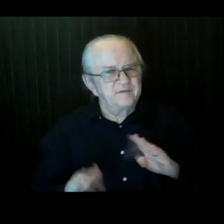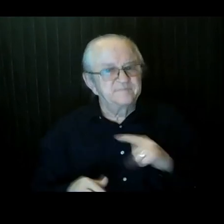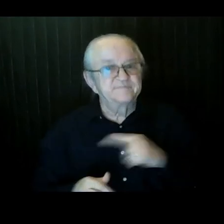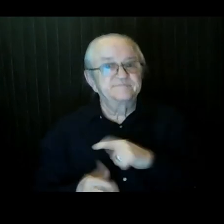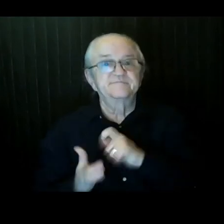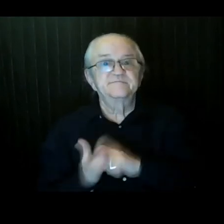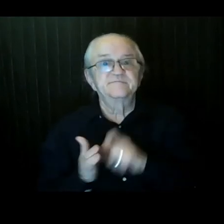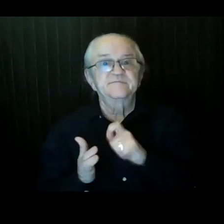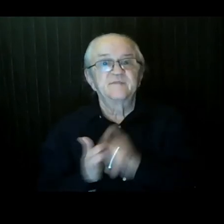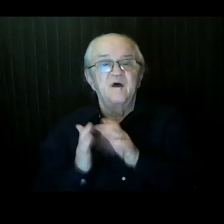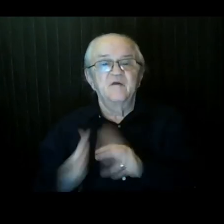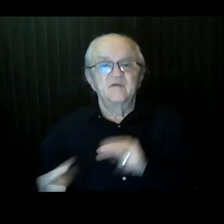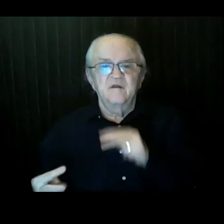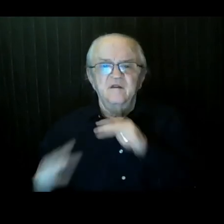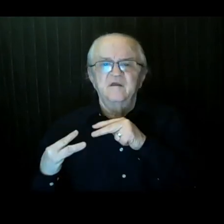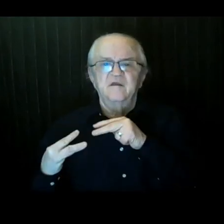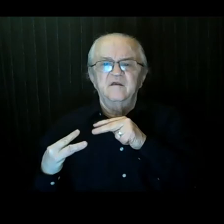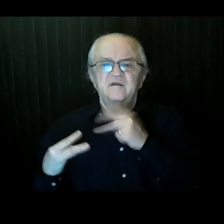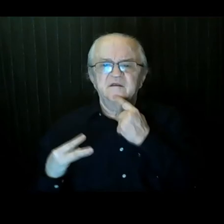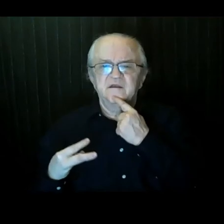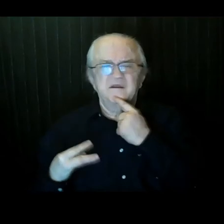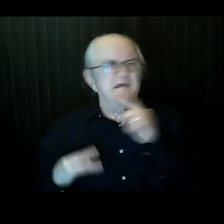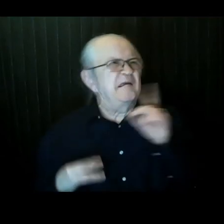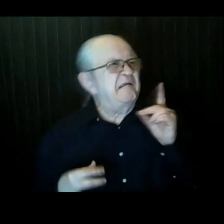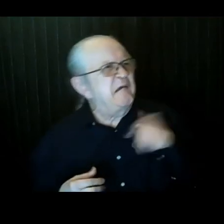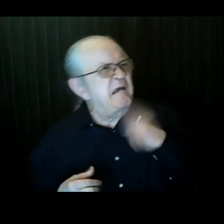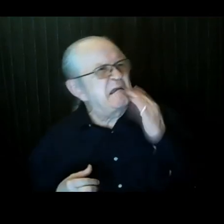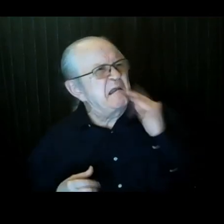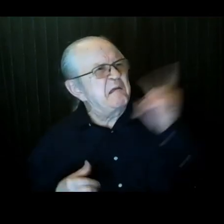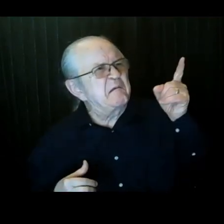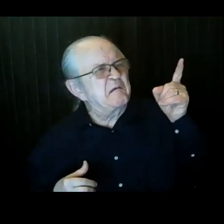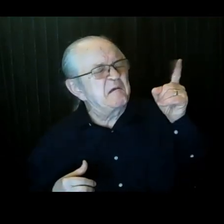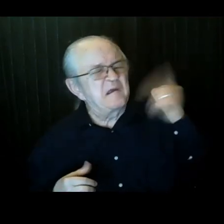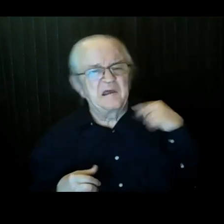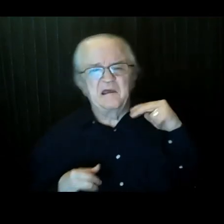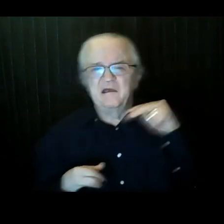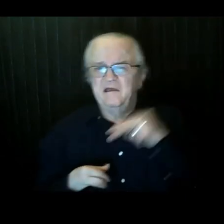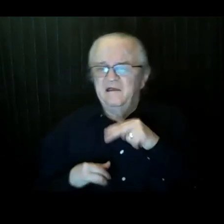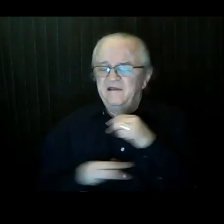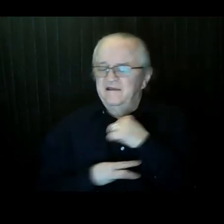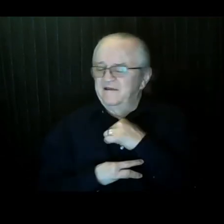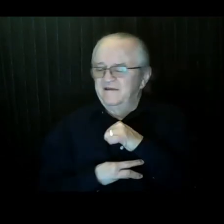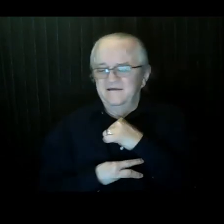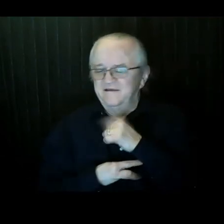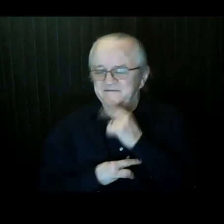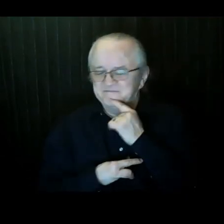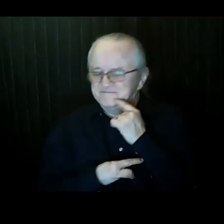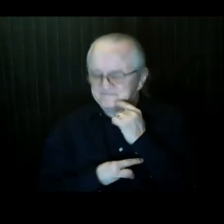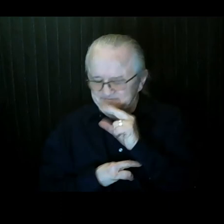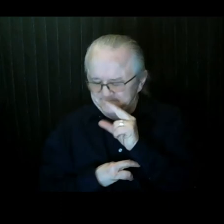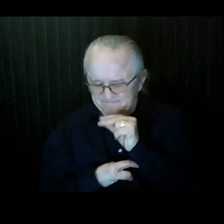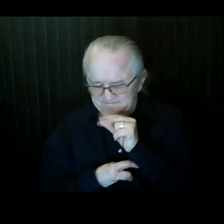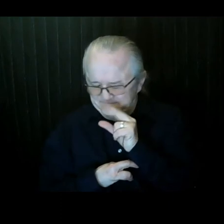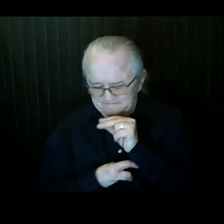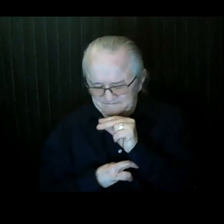Story, looked at me and she said, do I know you? And I just shook my head and smiled. I said, no, this is really